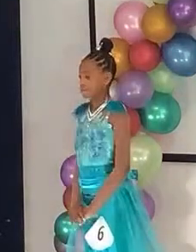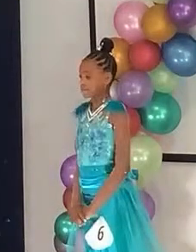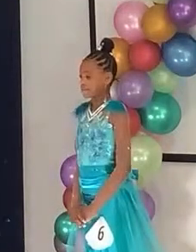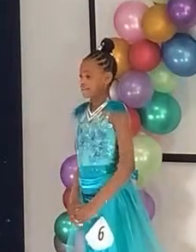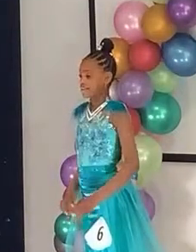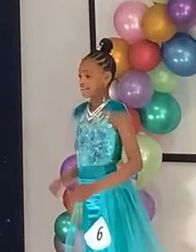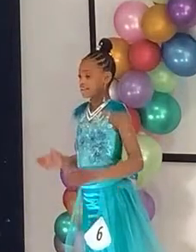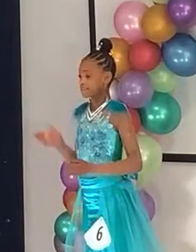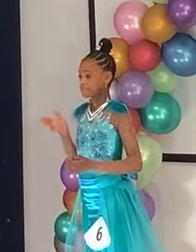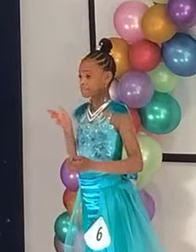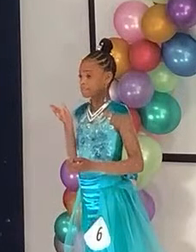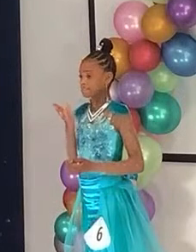that make you most happy? My mom makes me